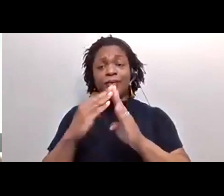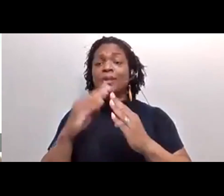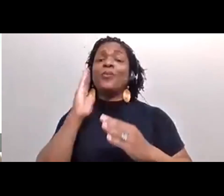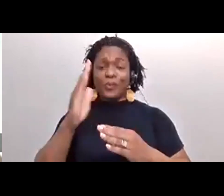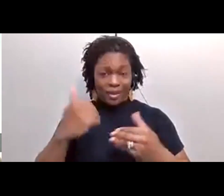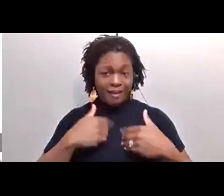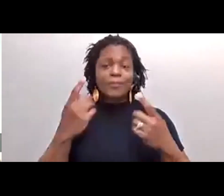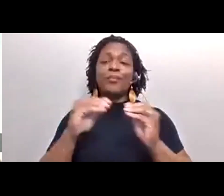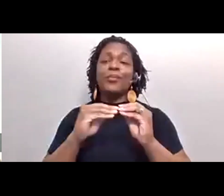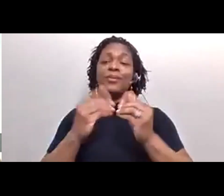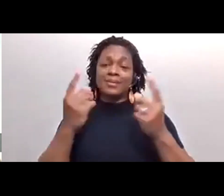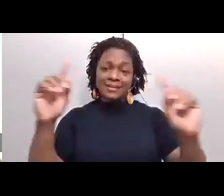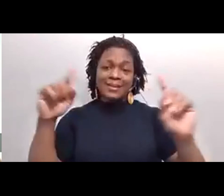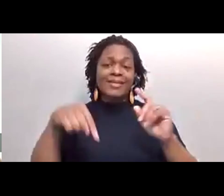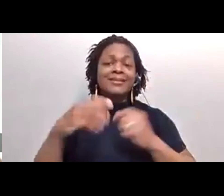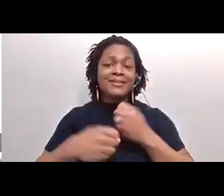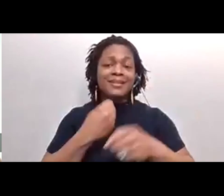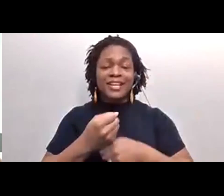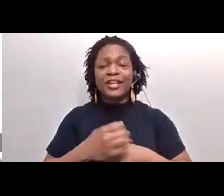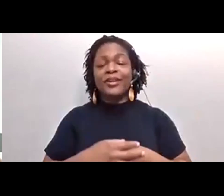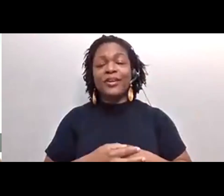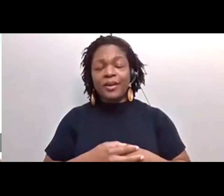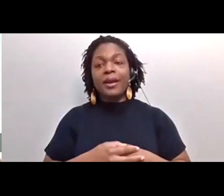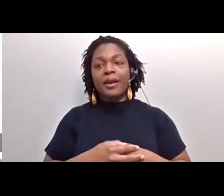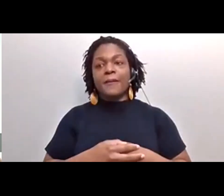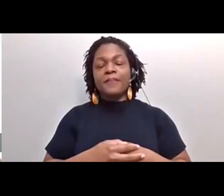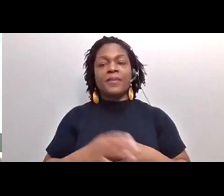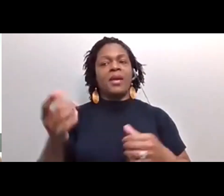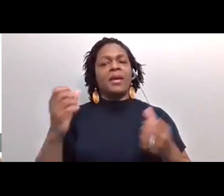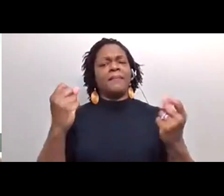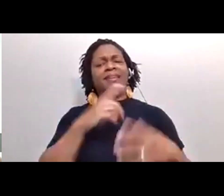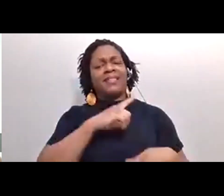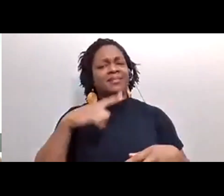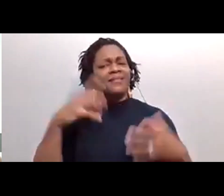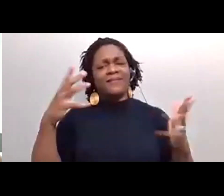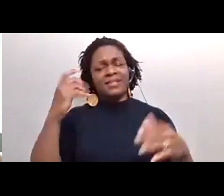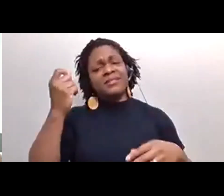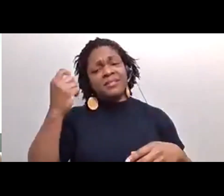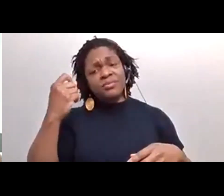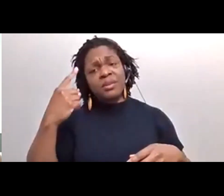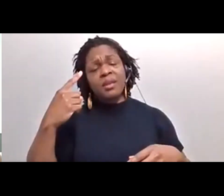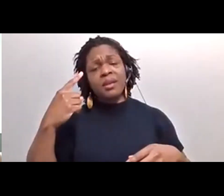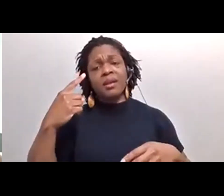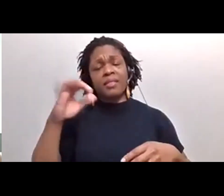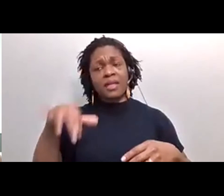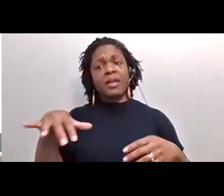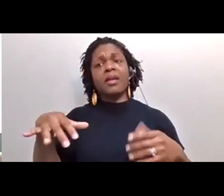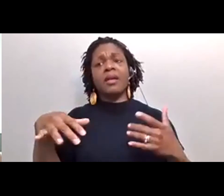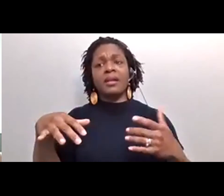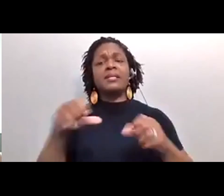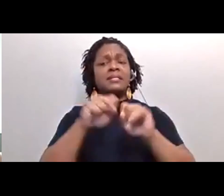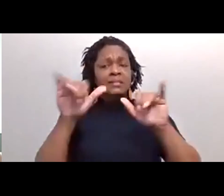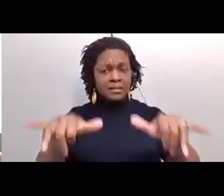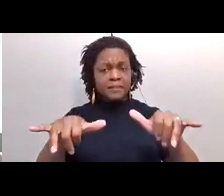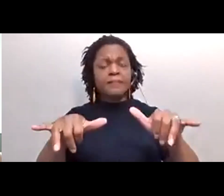that there is an understanding among a lot of legislators that the entire system, some pieces of the system have been